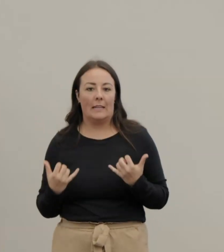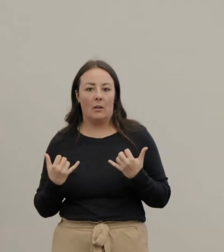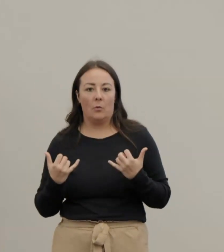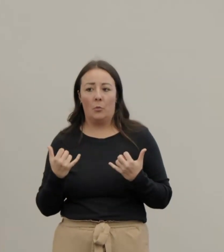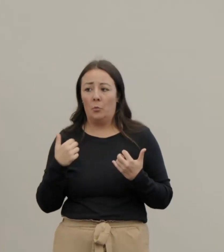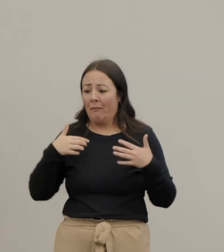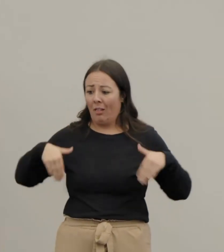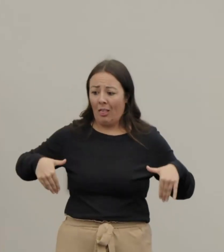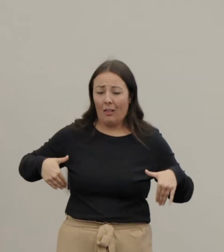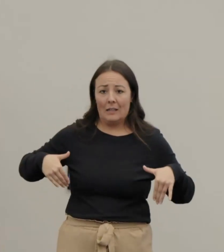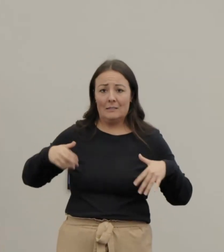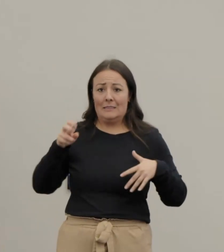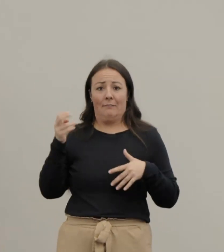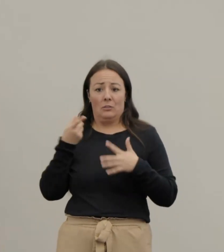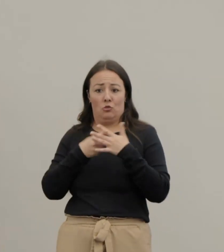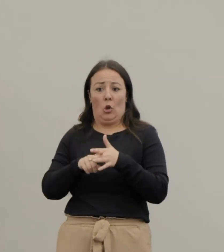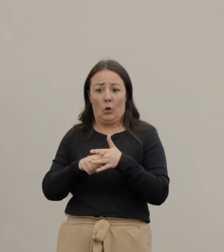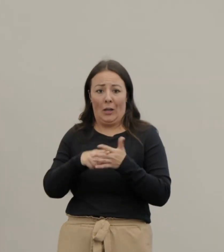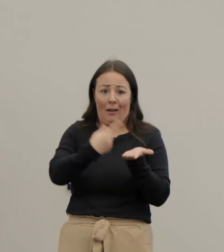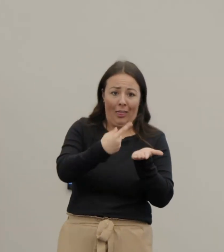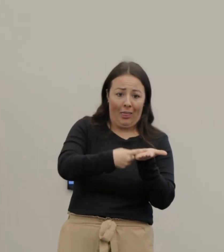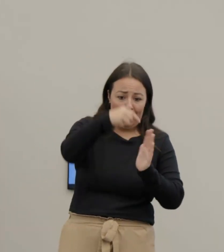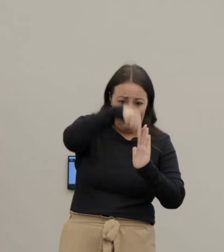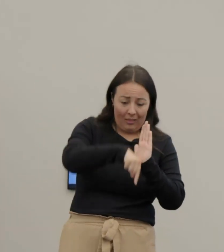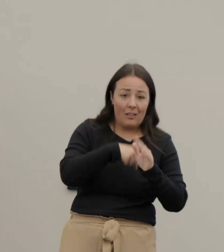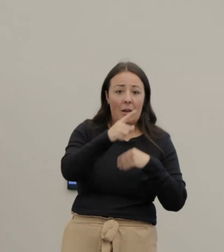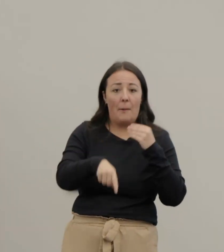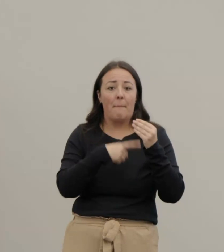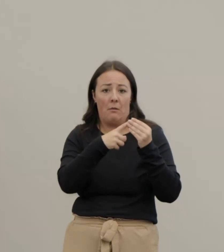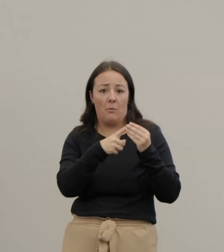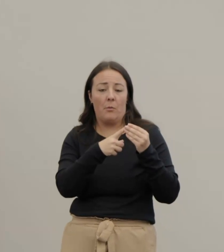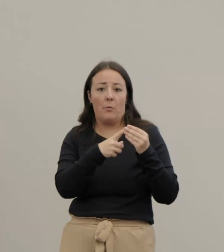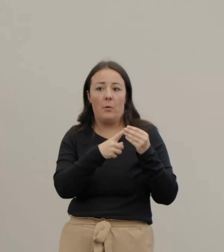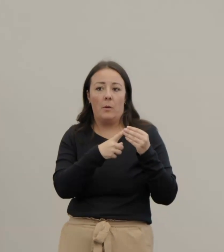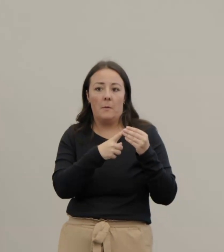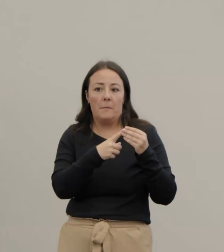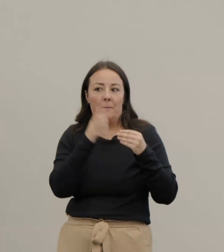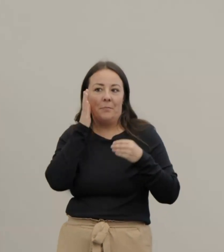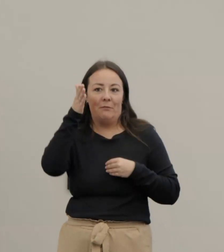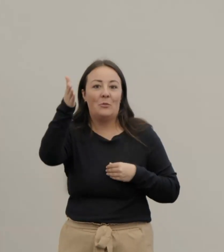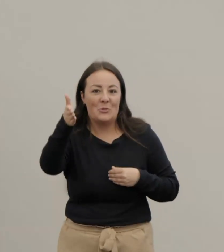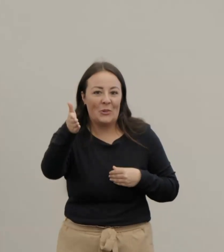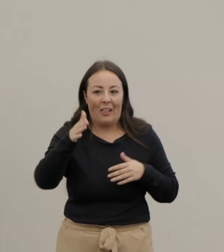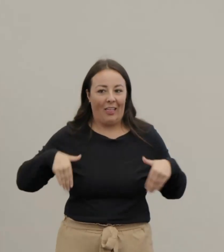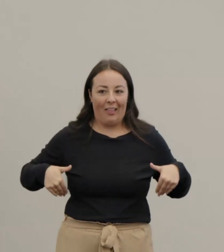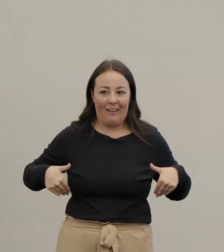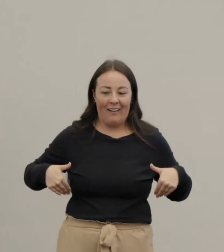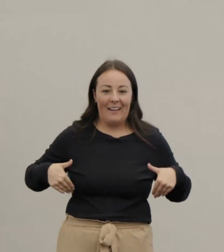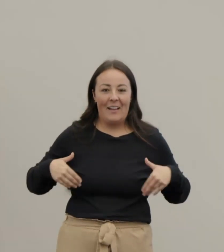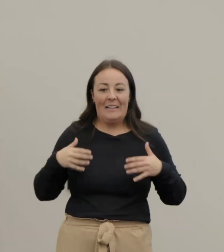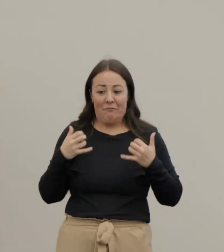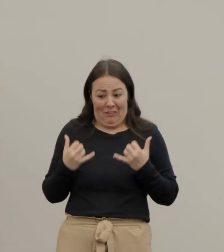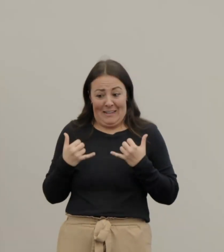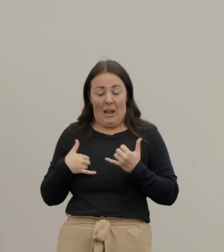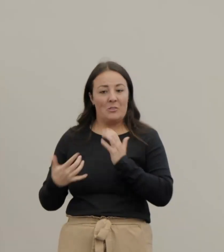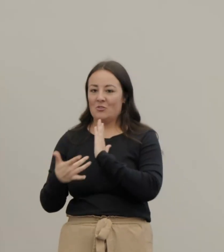not even in the part of this talk to start talking about the future. We're still dealing with the